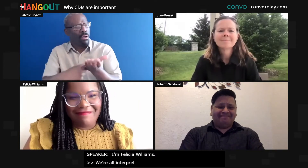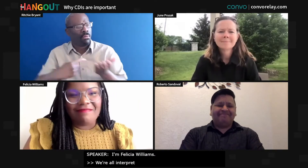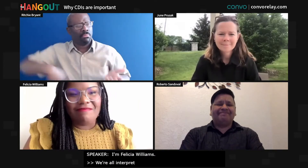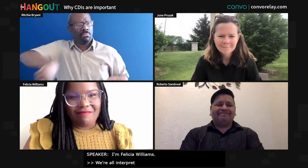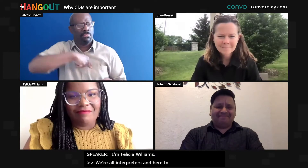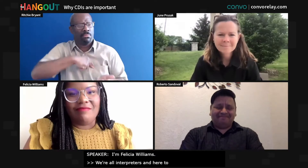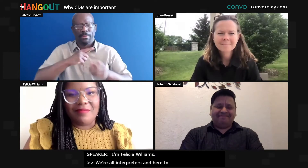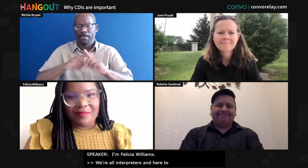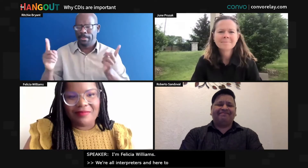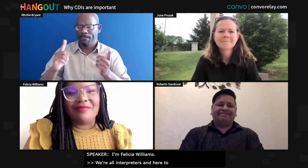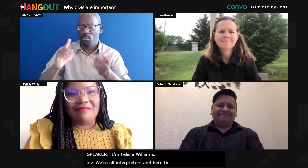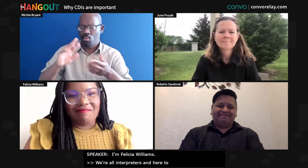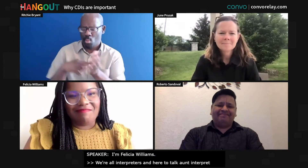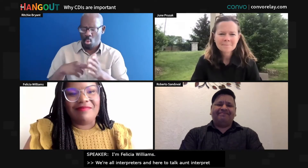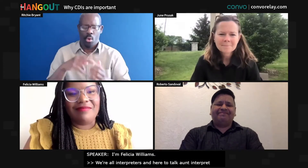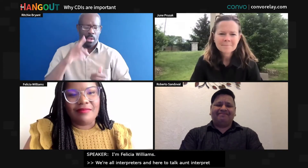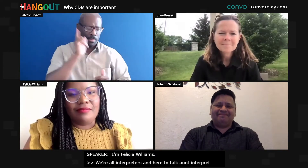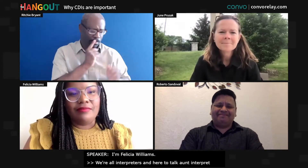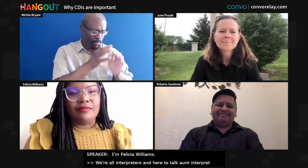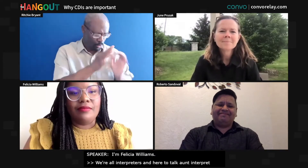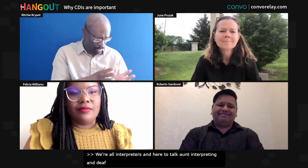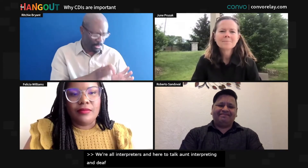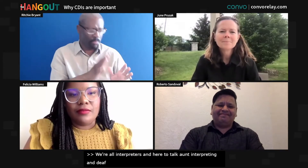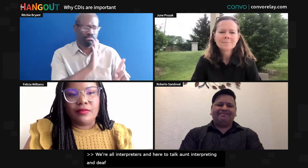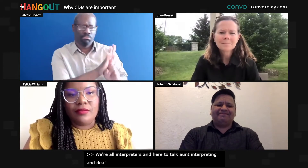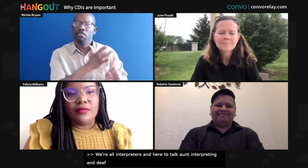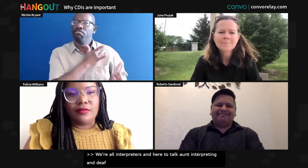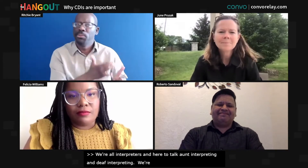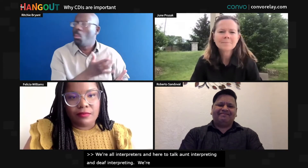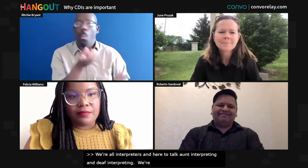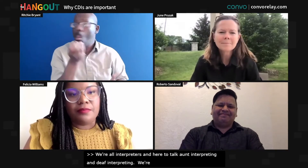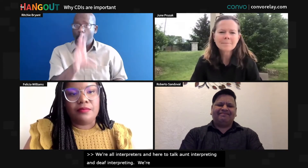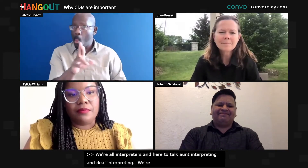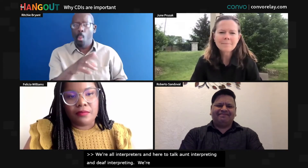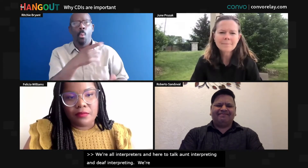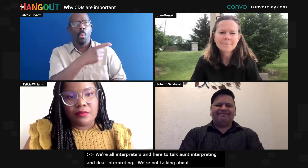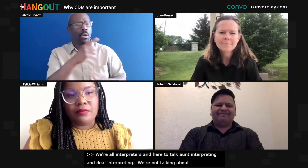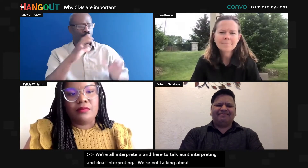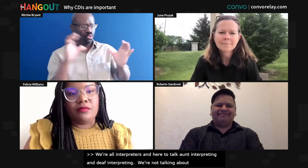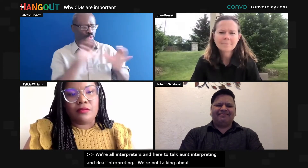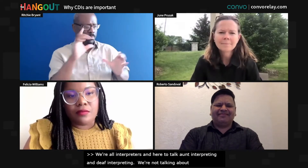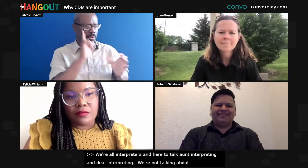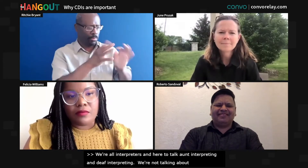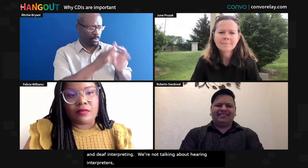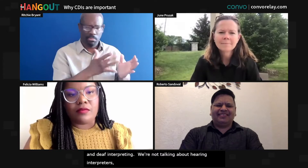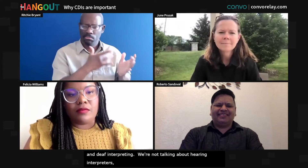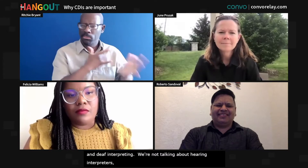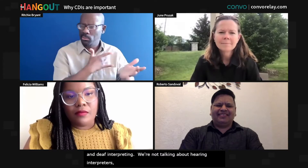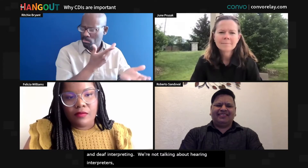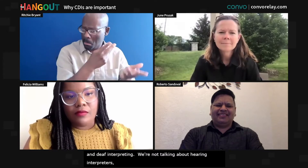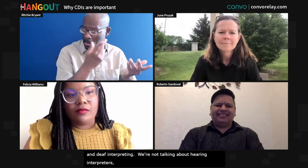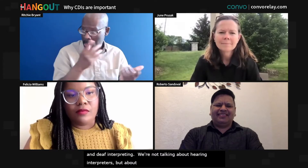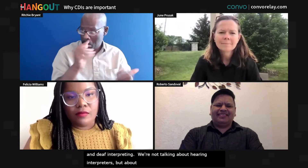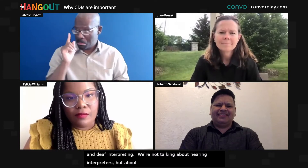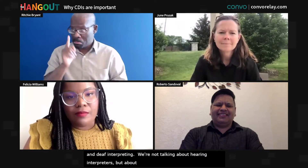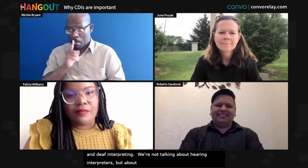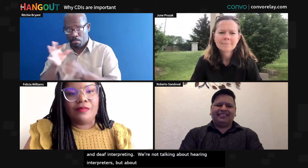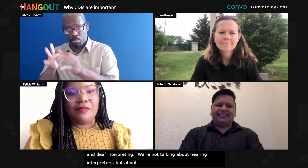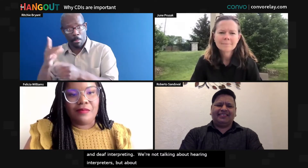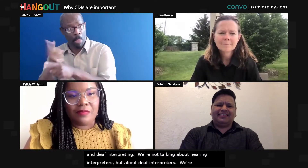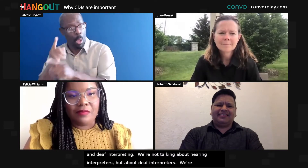talking about hearing interpreters today. We're talking about deaf interpreters today. We're talking about the different roles that deaf interpreters take in the